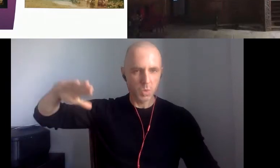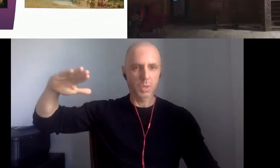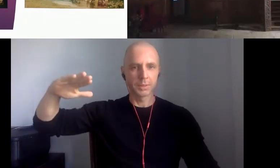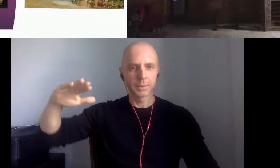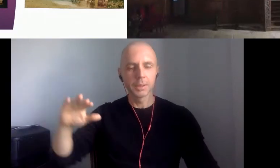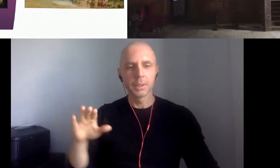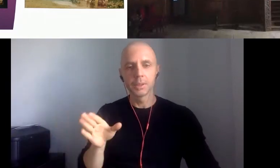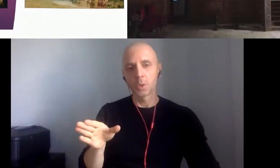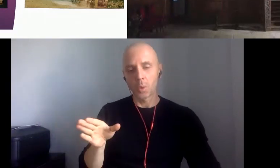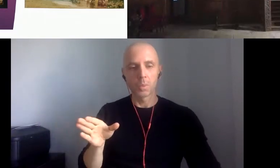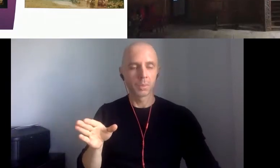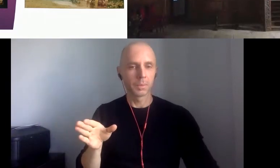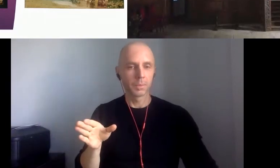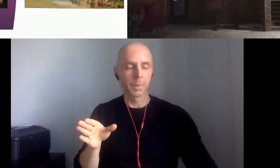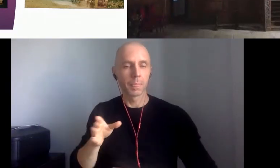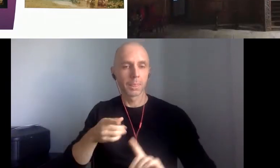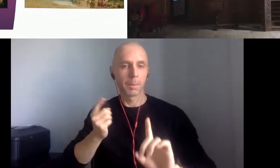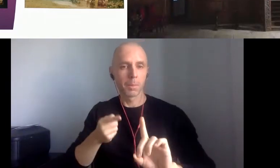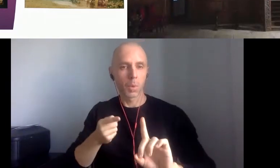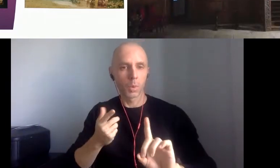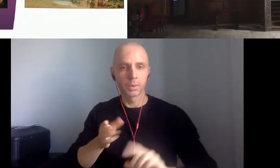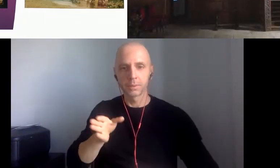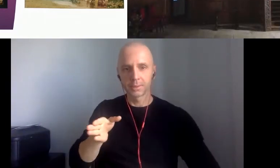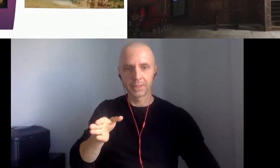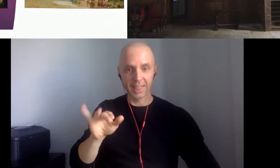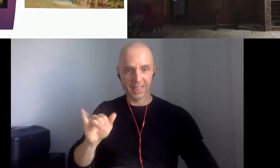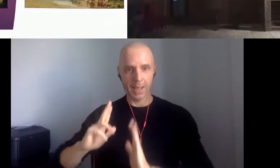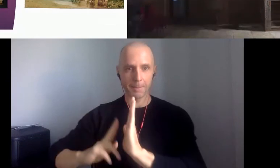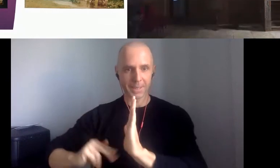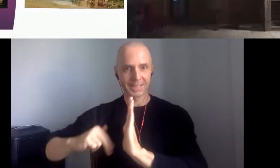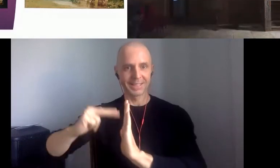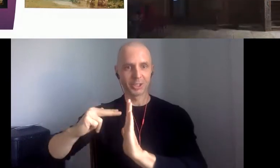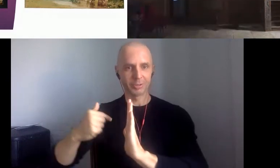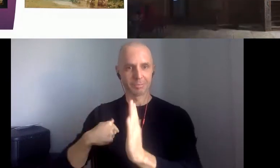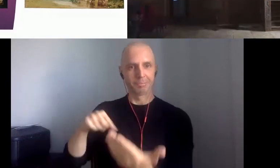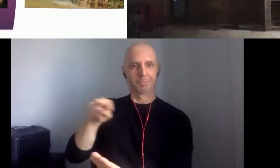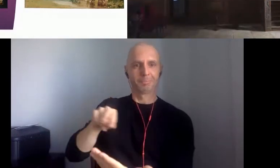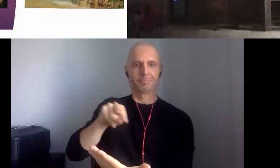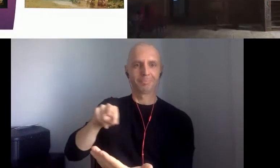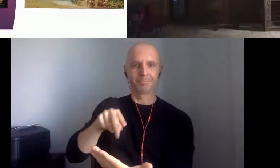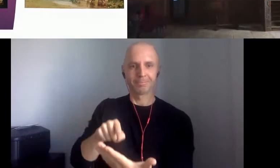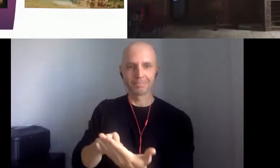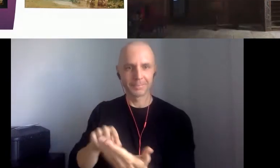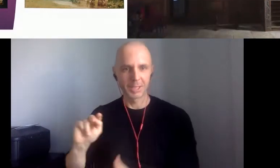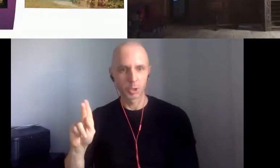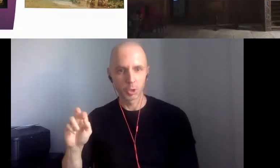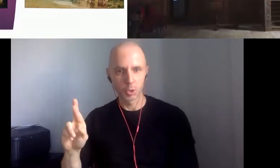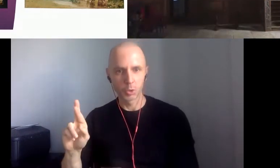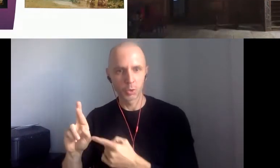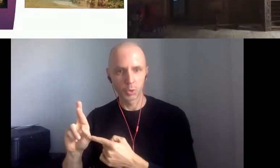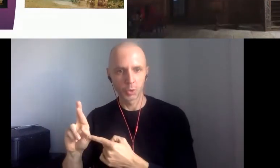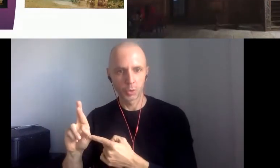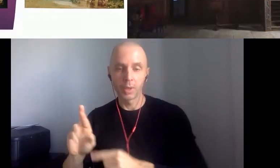In short, I would say this is a pretty terrible painting. Turner has not put much effort into this, not really anywhere near his